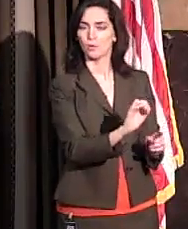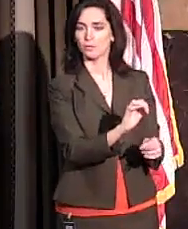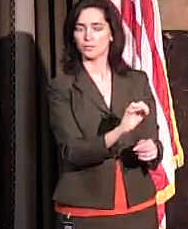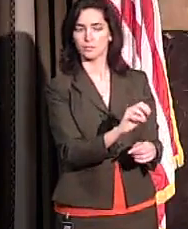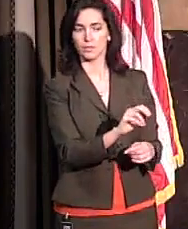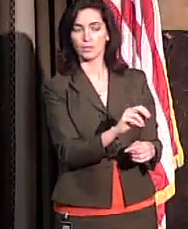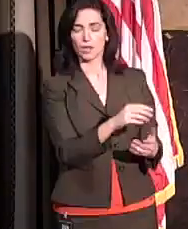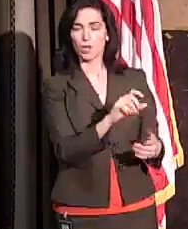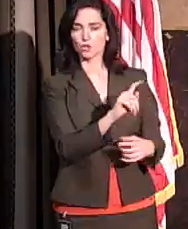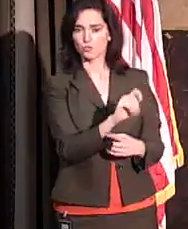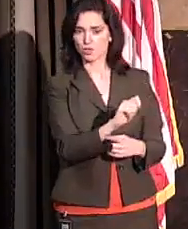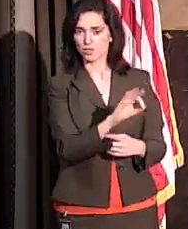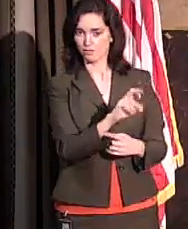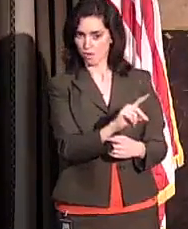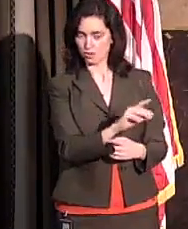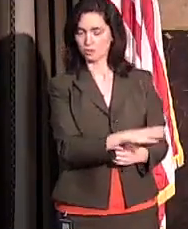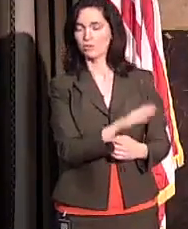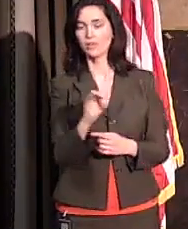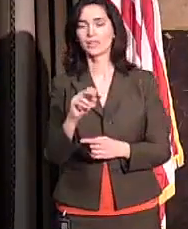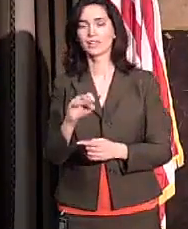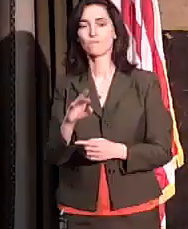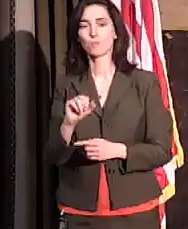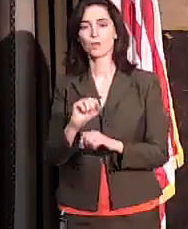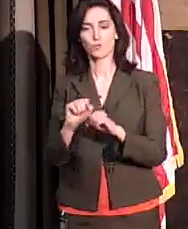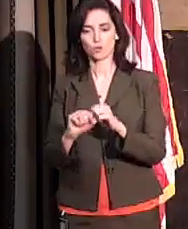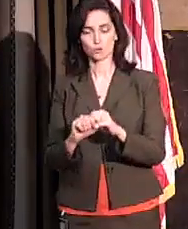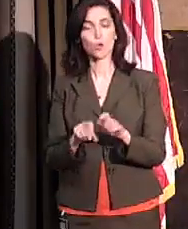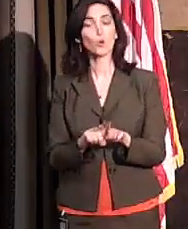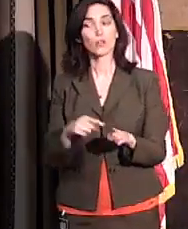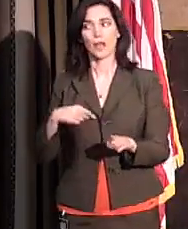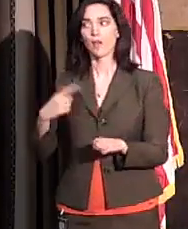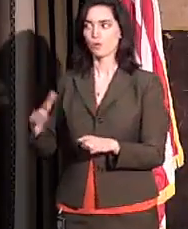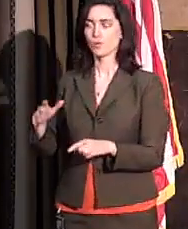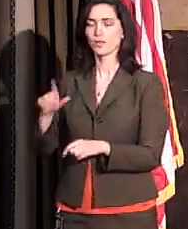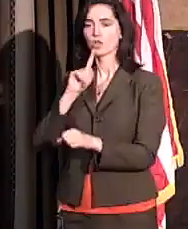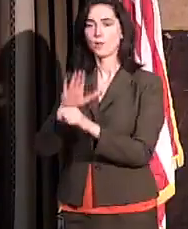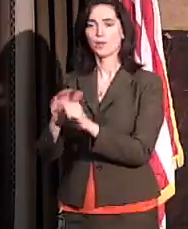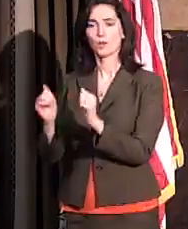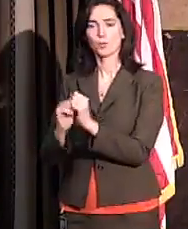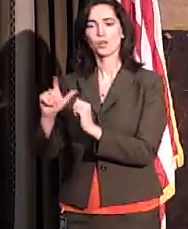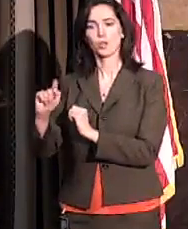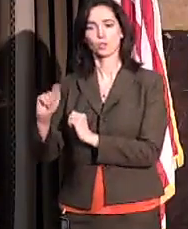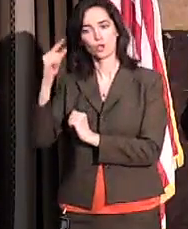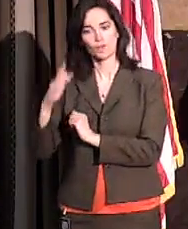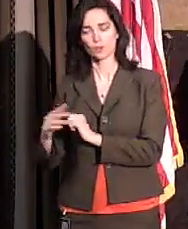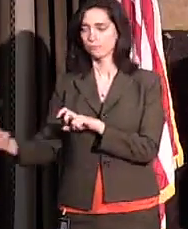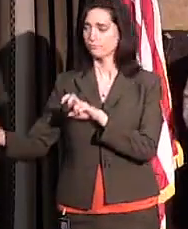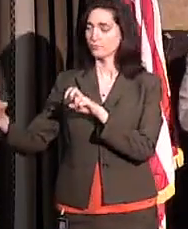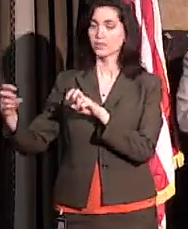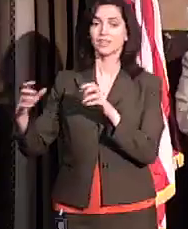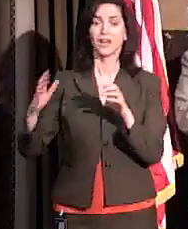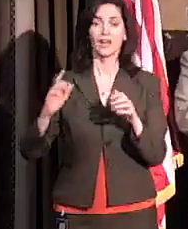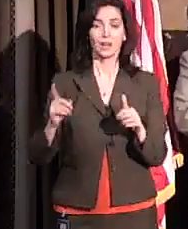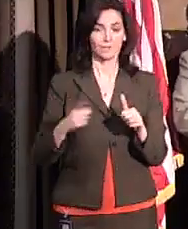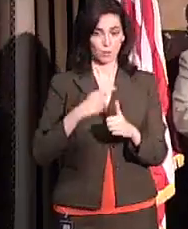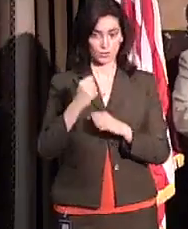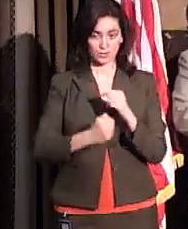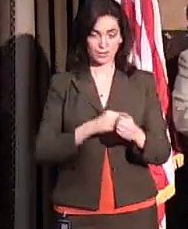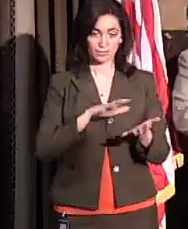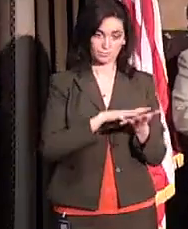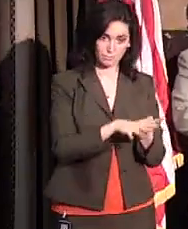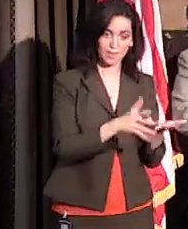and infrastructure. And then I've got a commitment with the Lieutenant Governor to sit down with him after this first injection